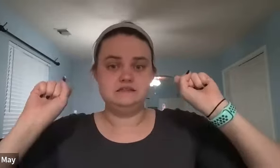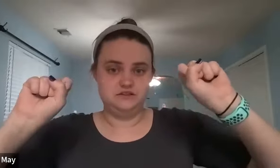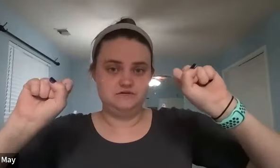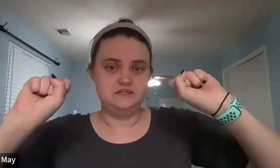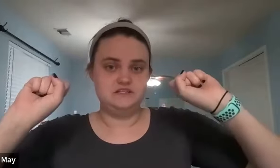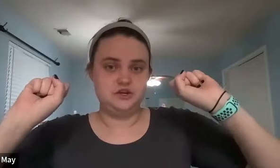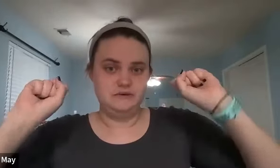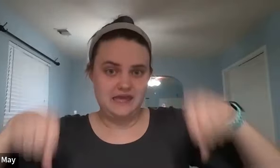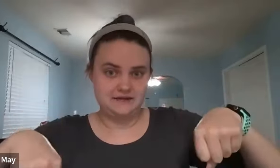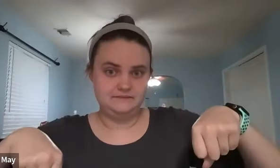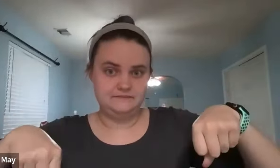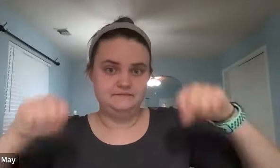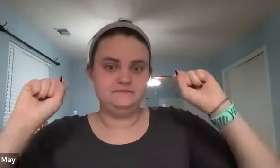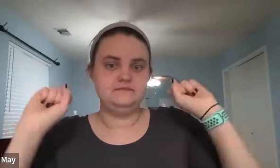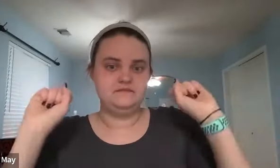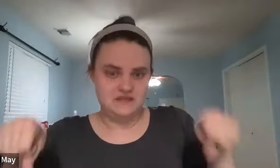two fists and you go can. Can.